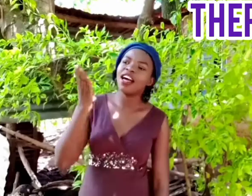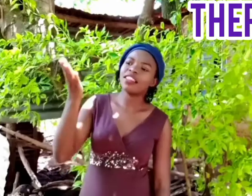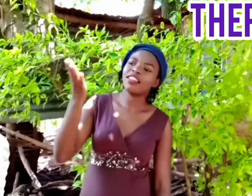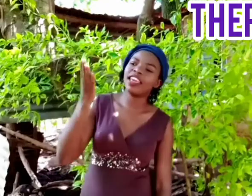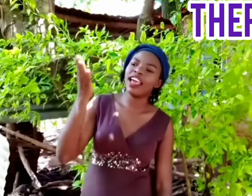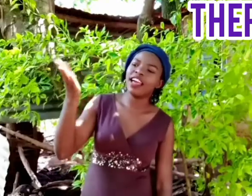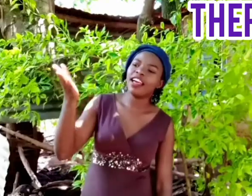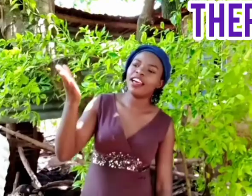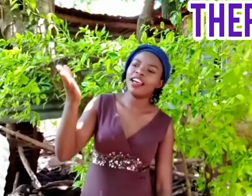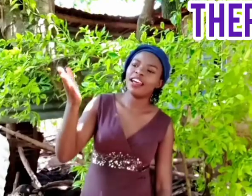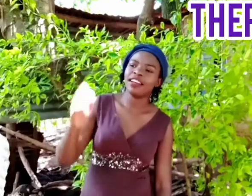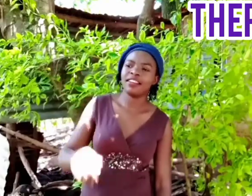There.